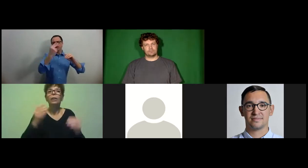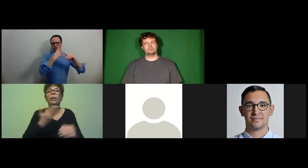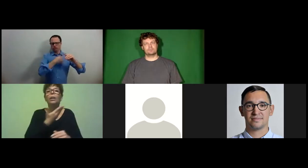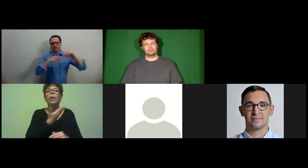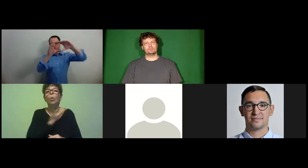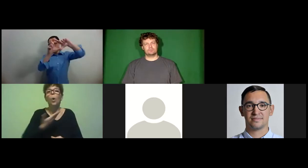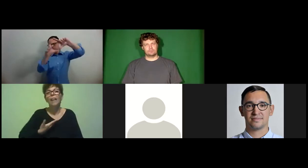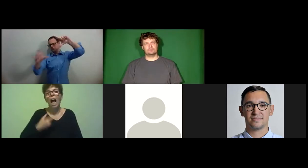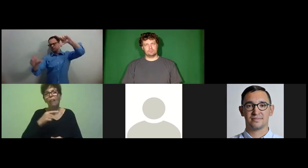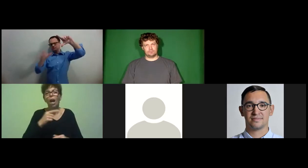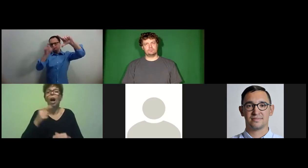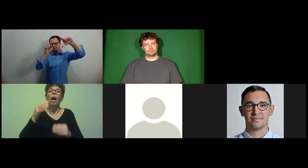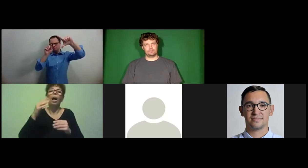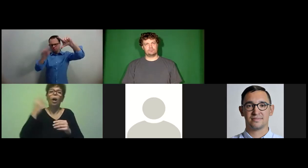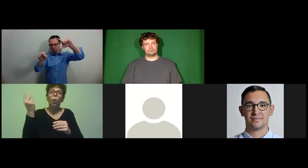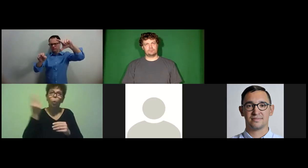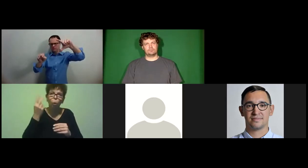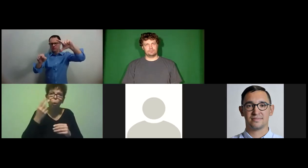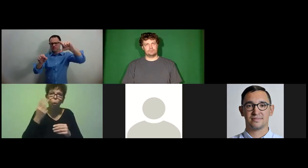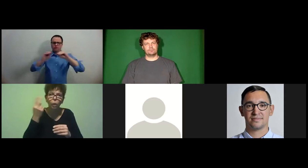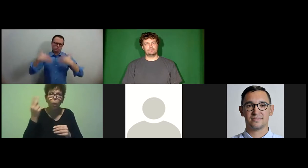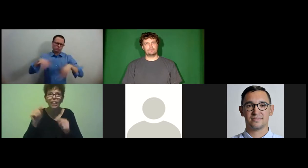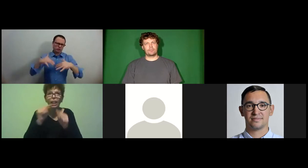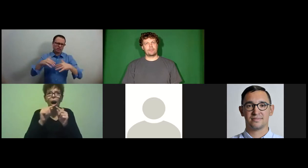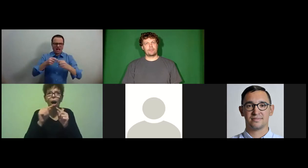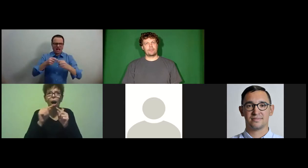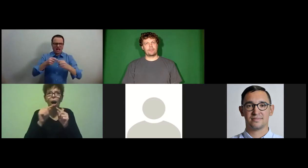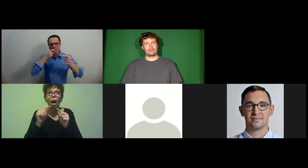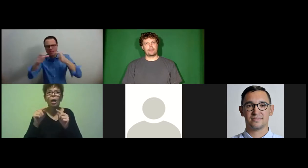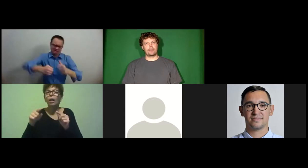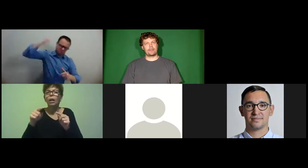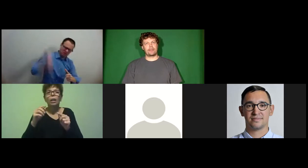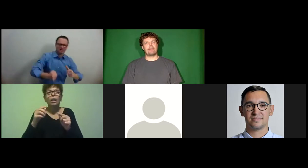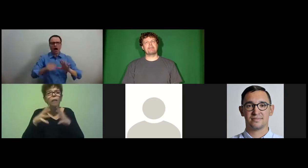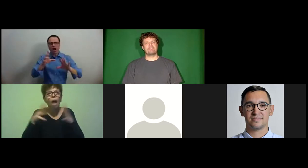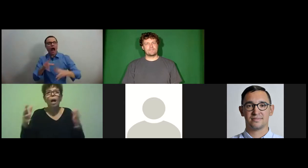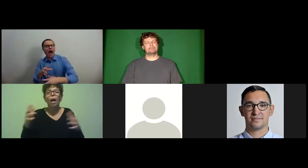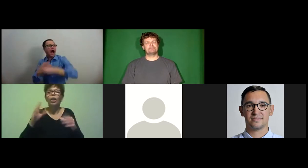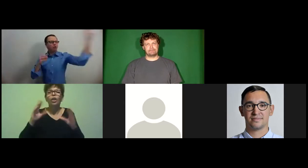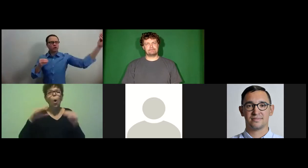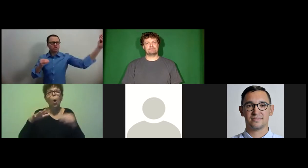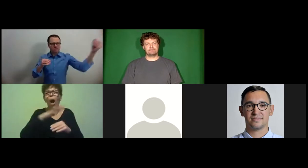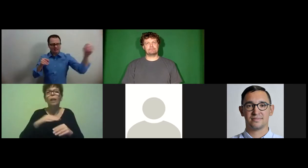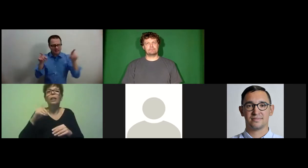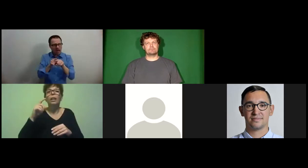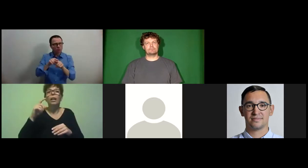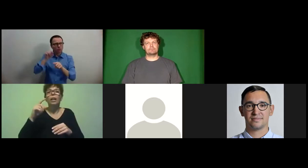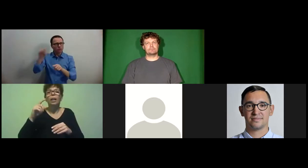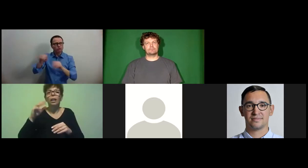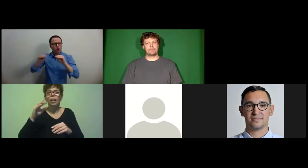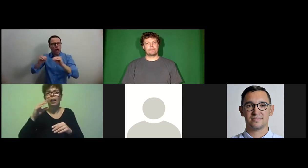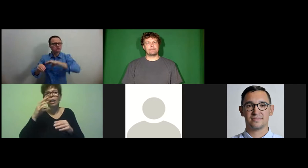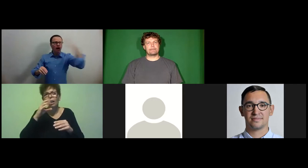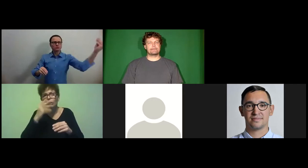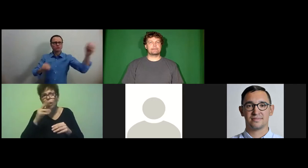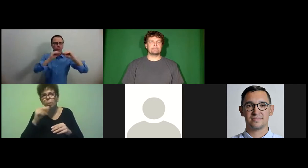You know this famous Yugoslavian, actually Croatian, basketball trainer who was famous for cursing?